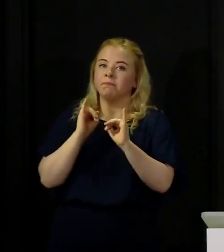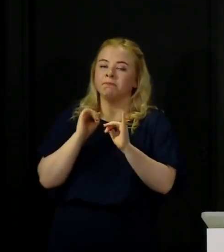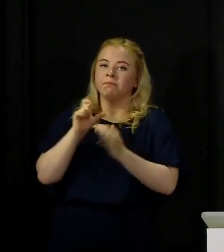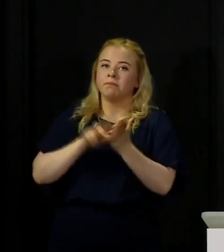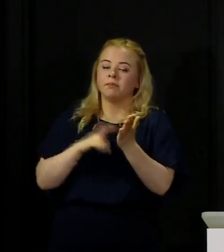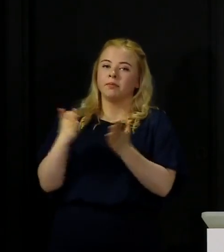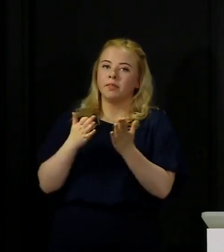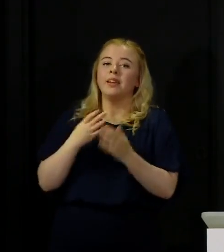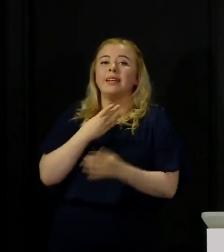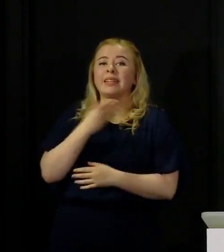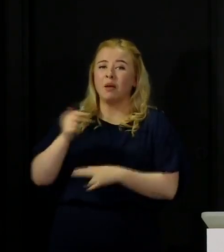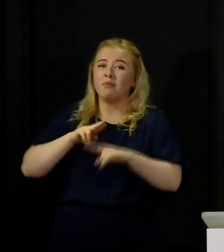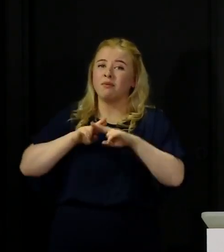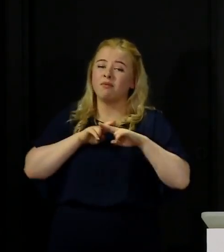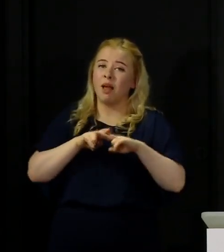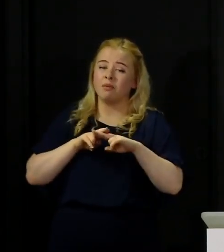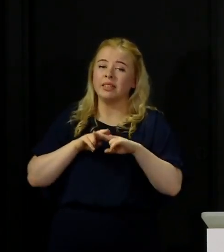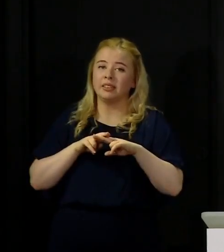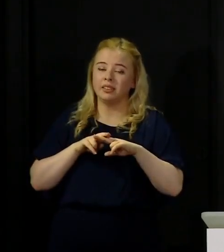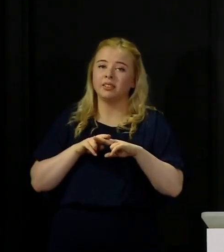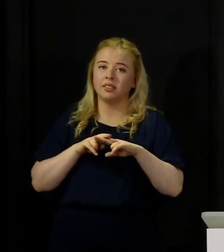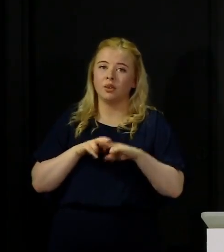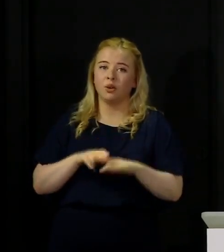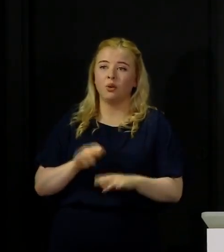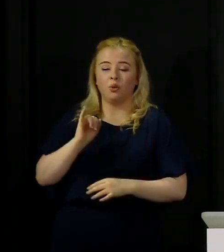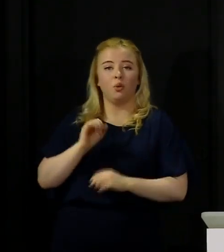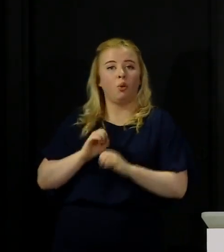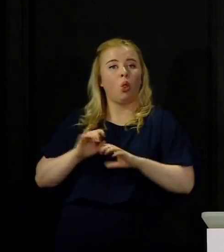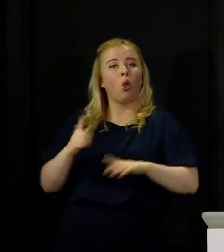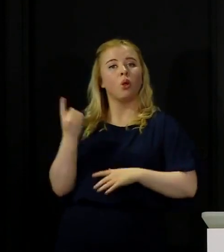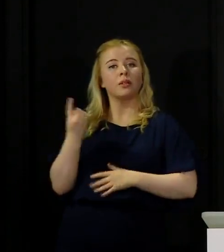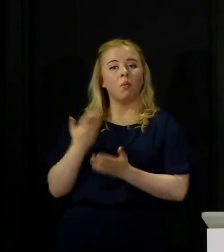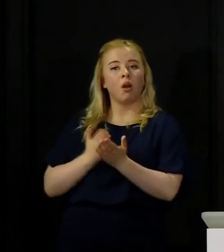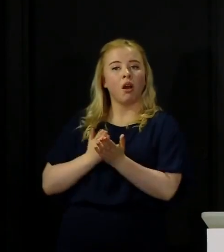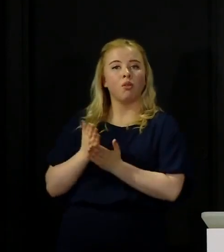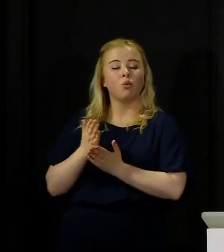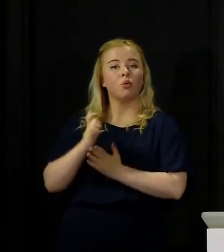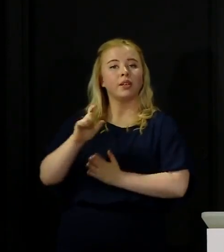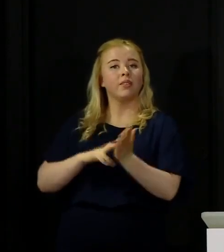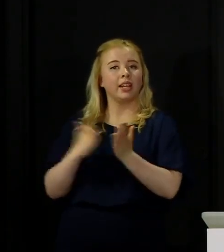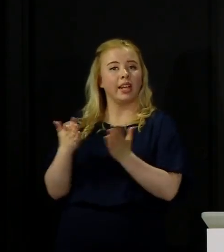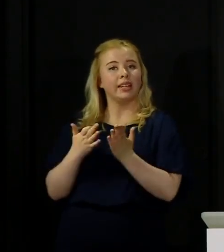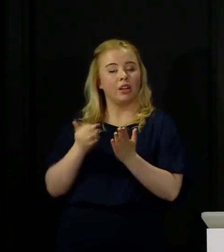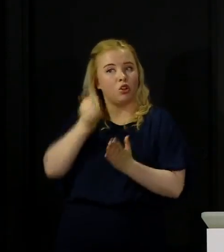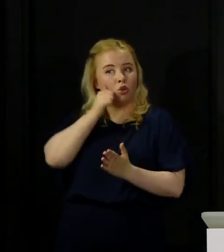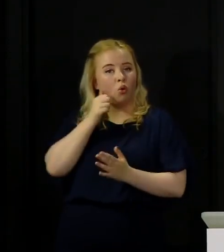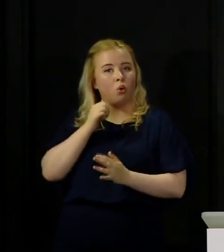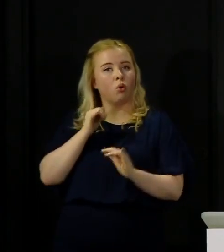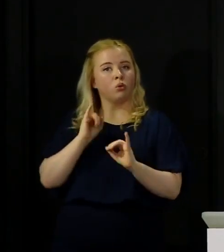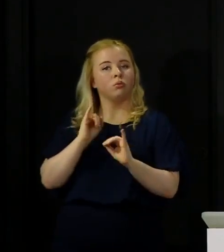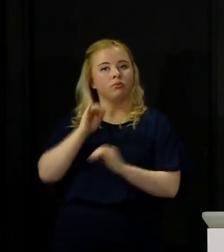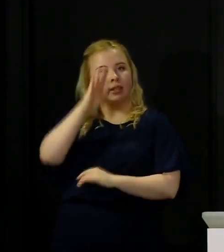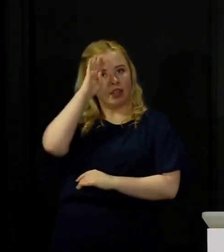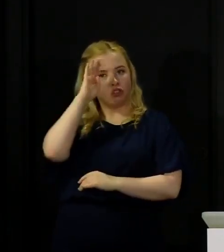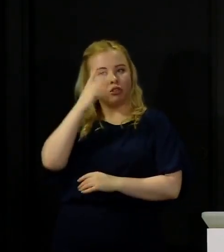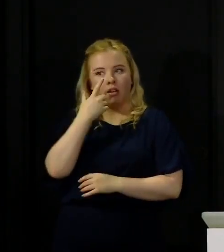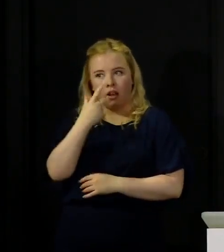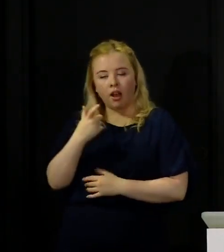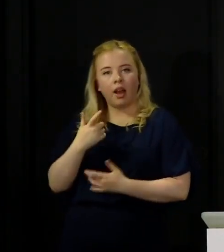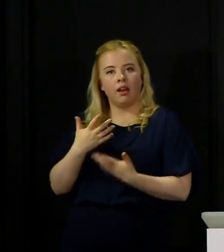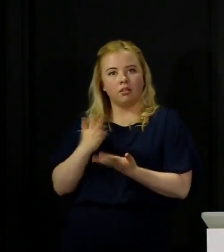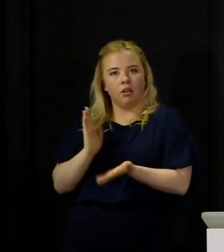and some families have learned to their loss over the past few months, that this is a virus that can take people's